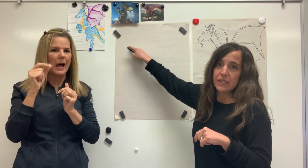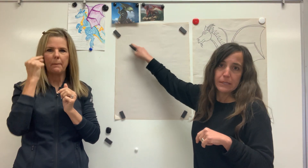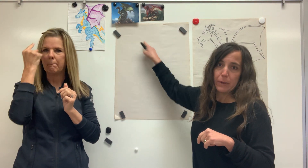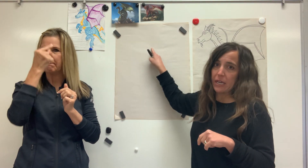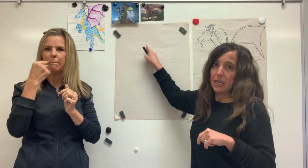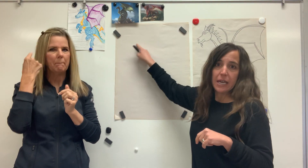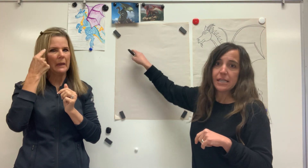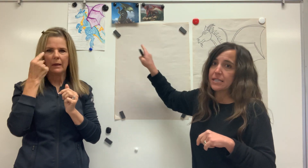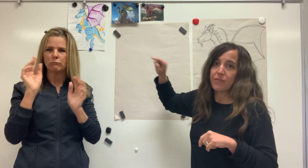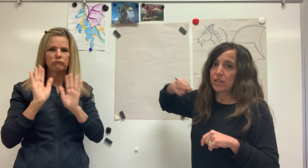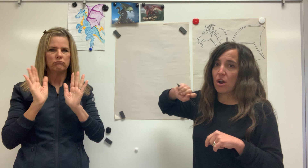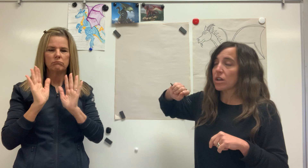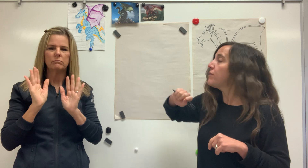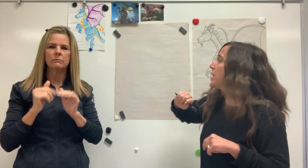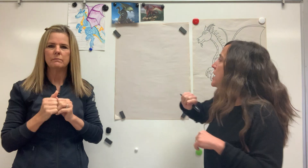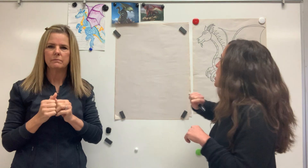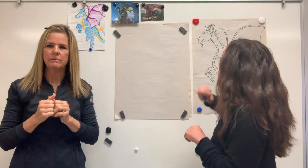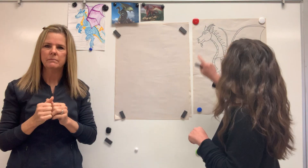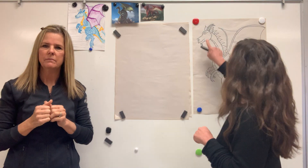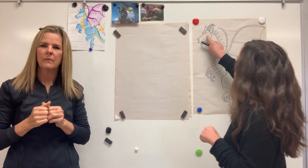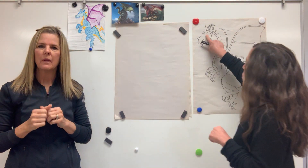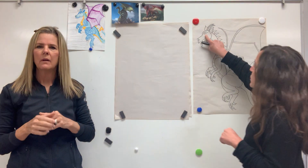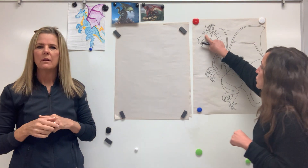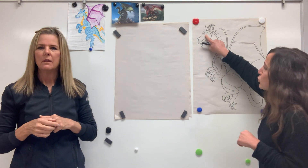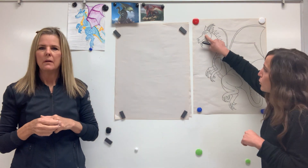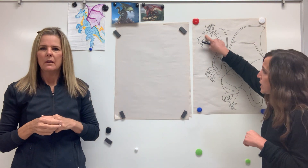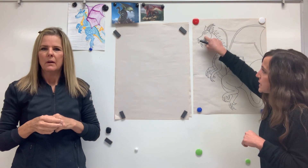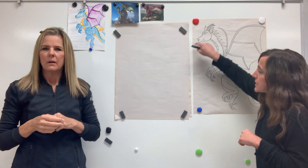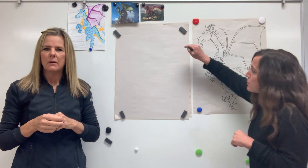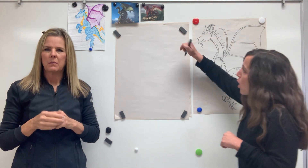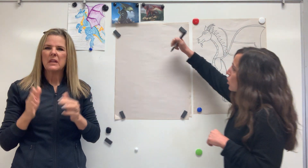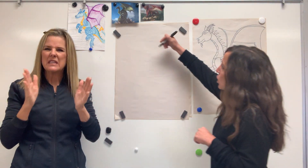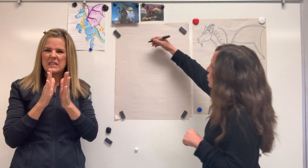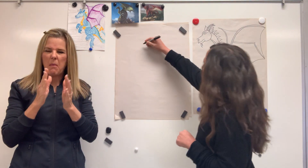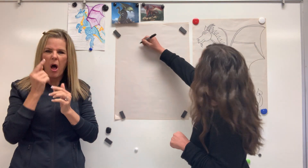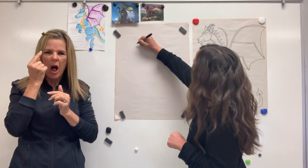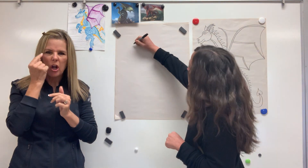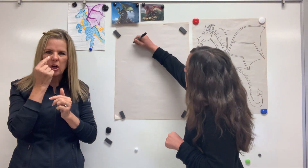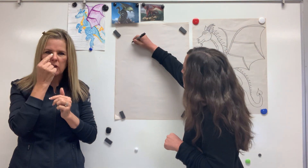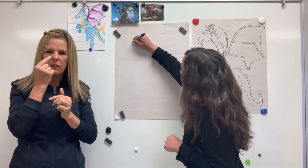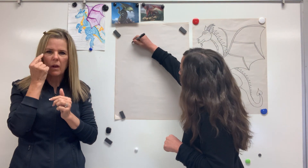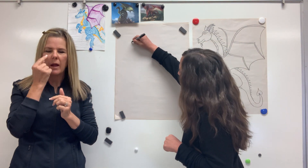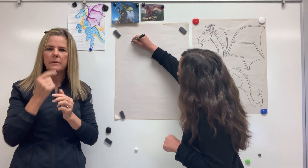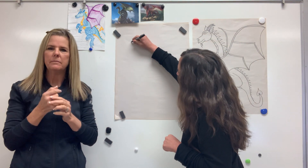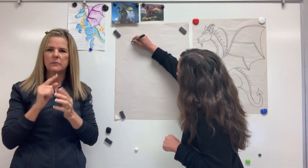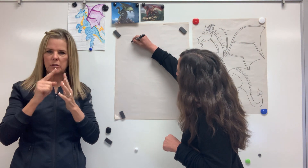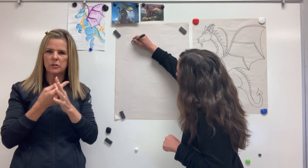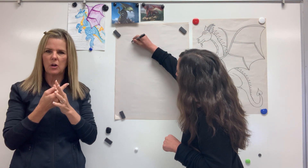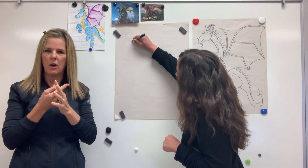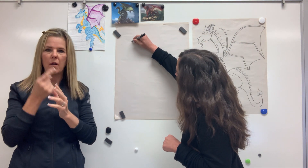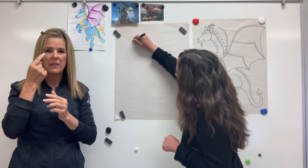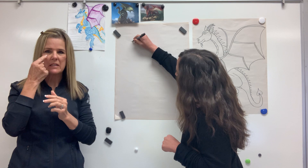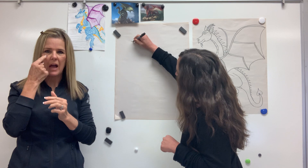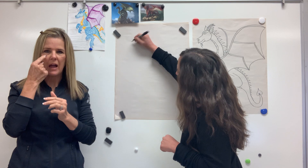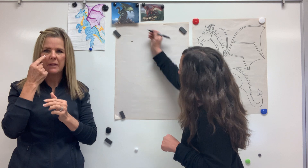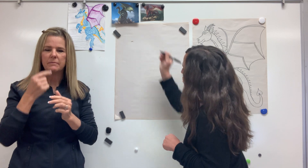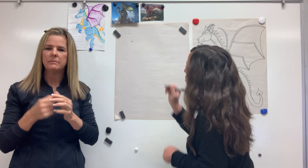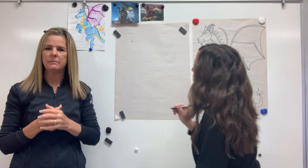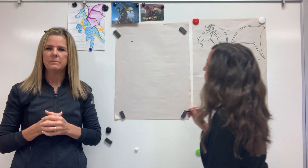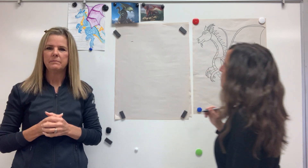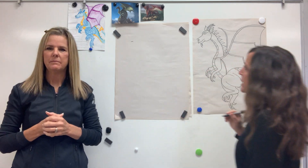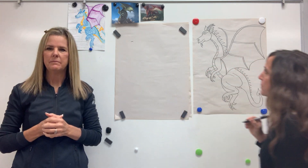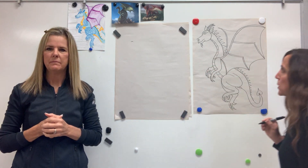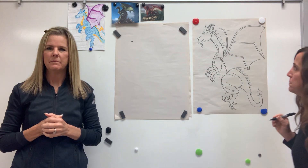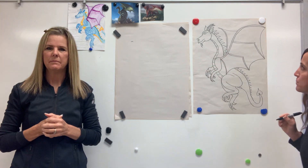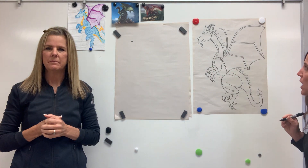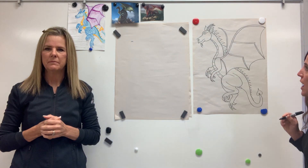eyeball like this big. He's definitely not gonna fit. So go with a really small curve line to start off his eye, kind of towards the